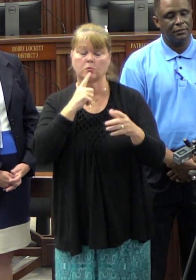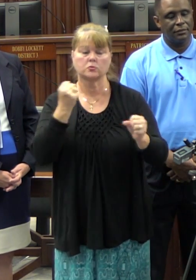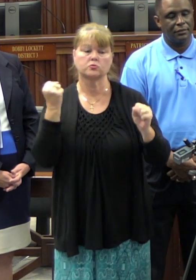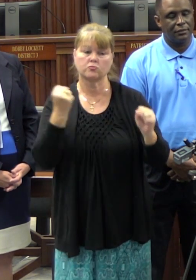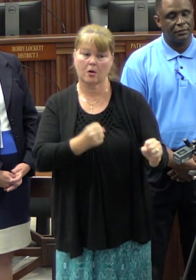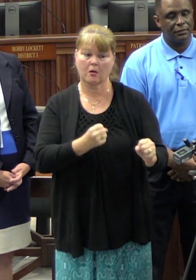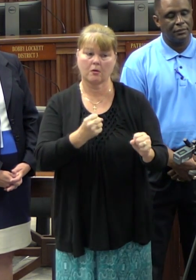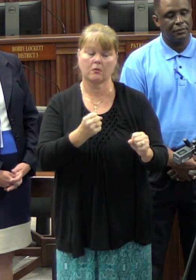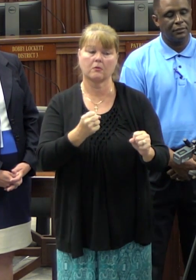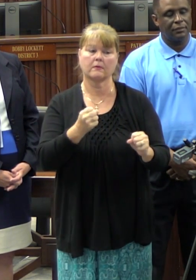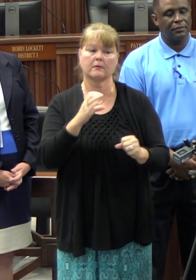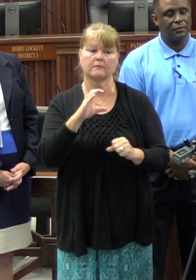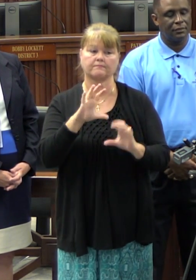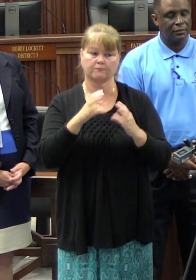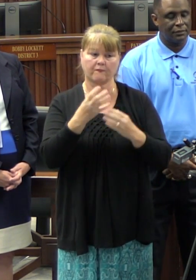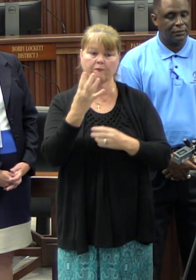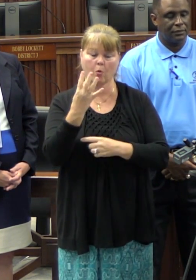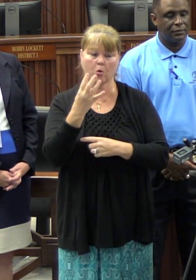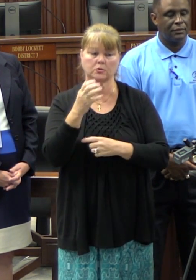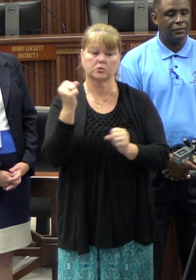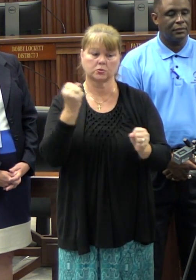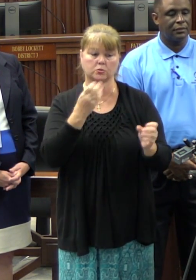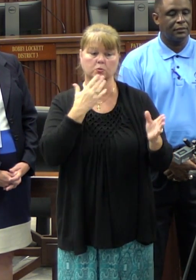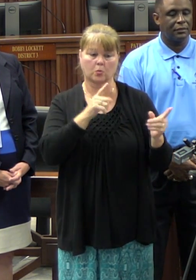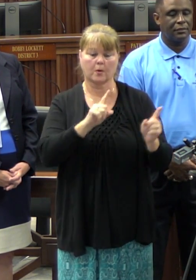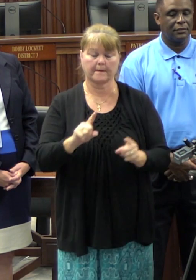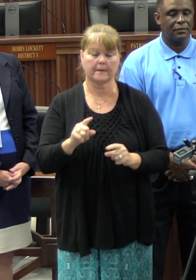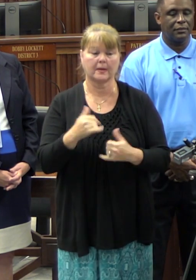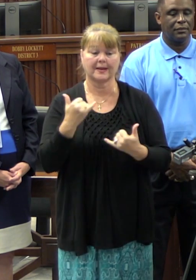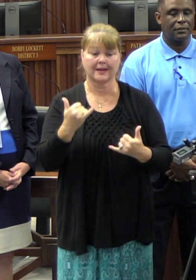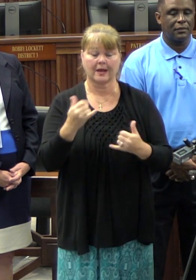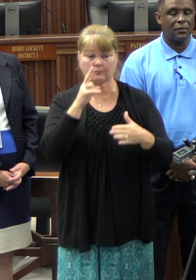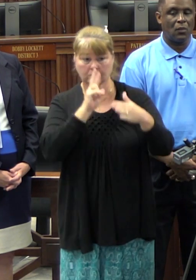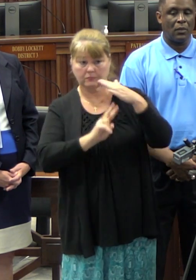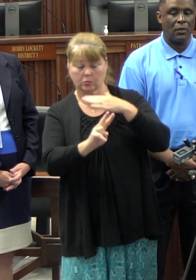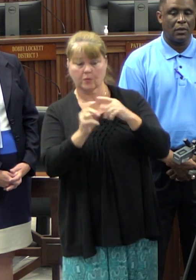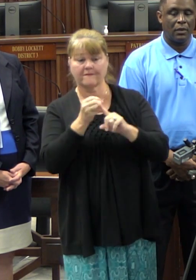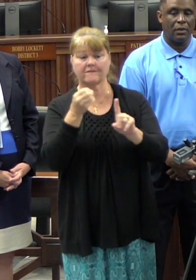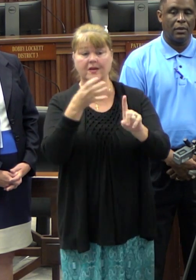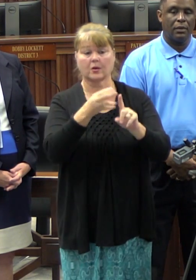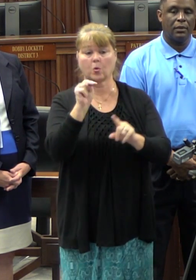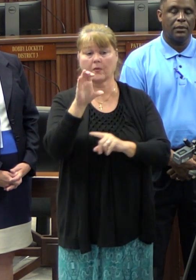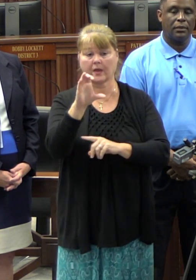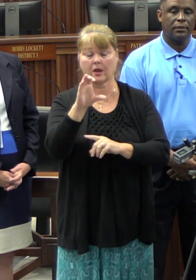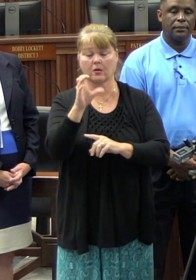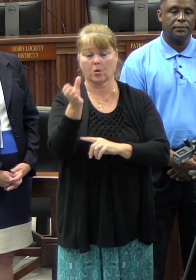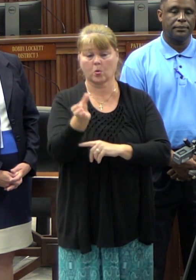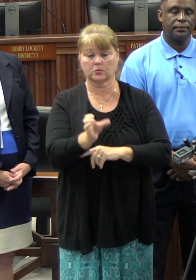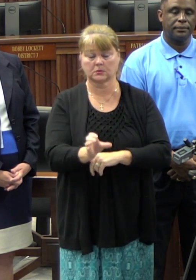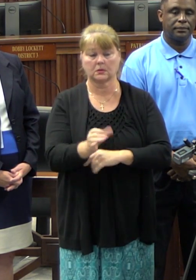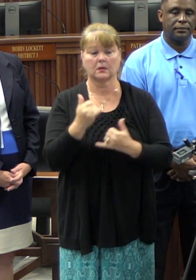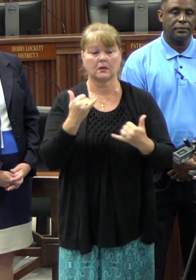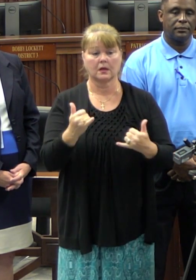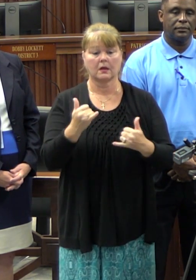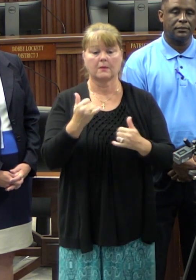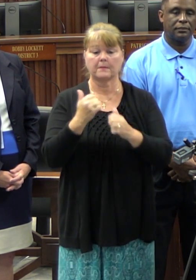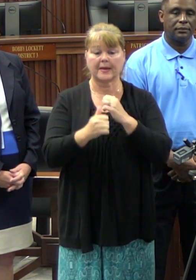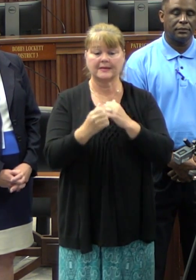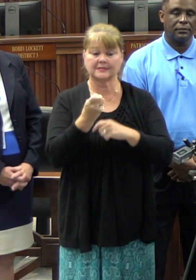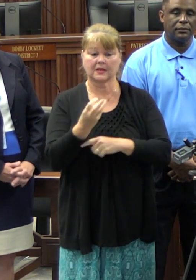strong Category 4 storm. It is right now projected to affect the North Carolina coast. Over the past